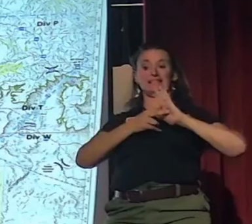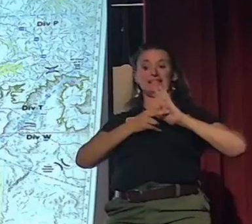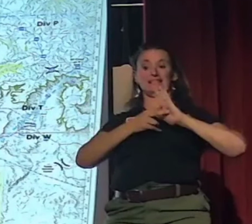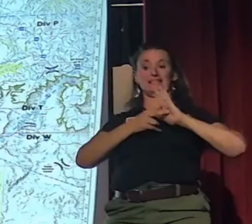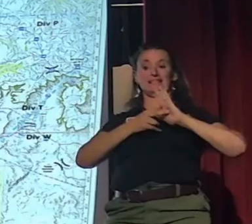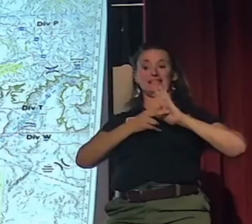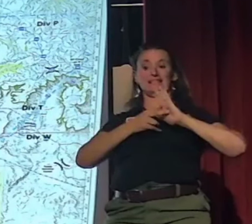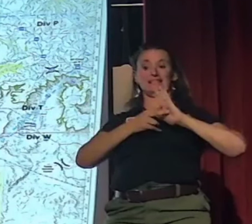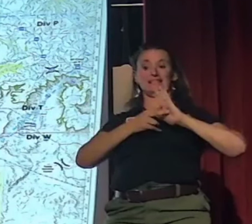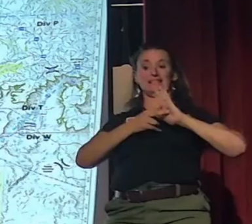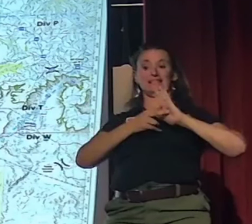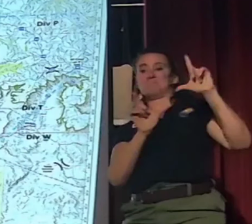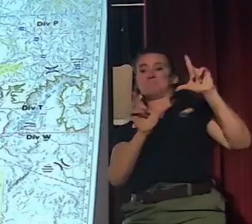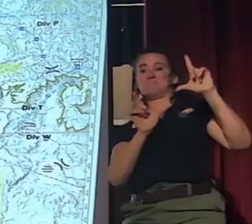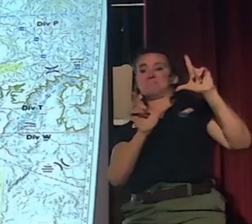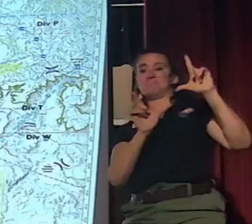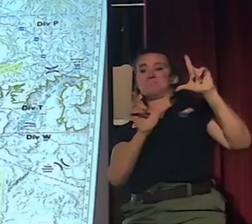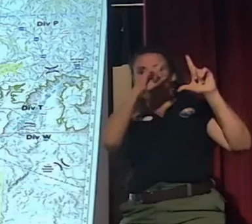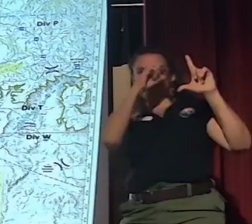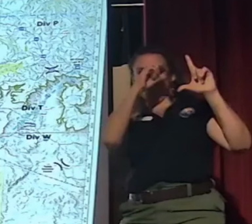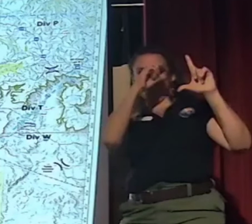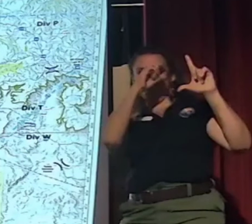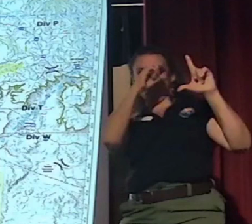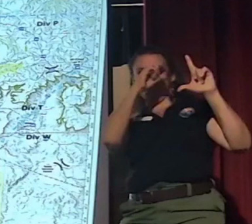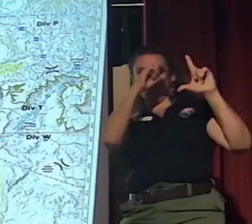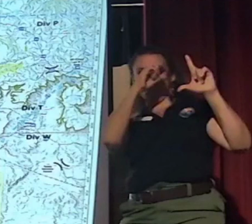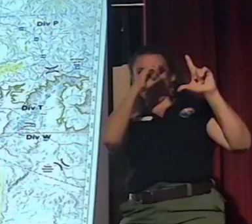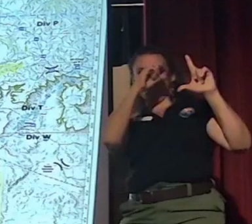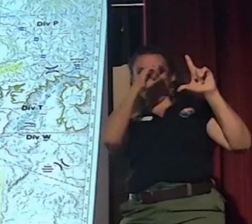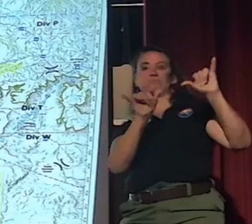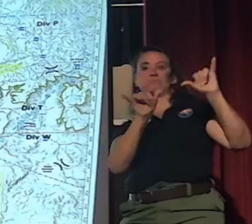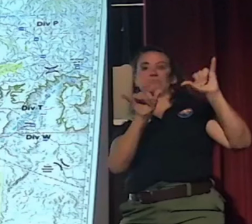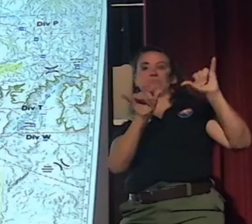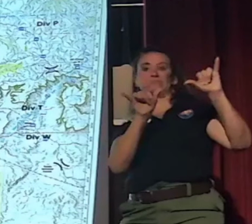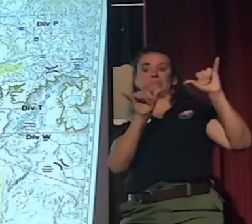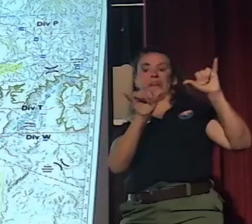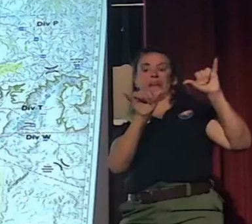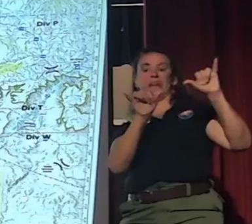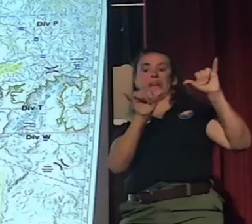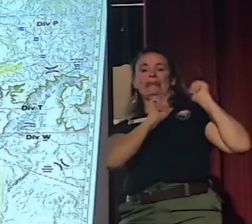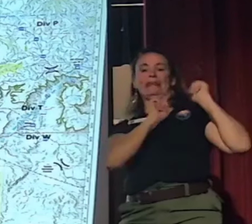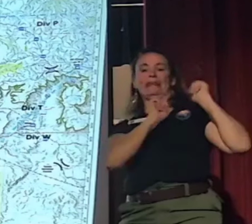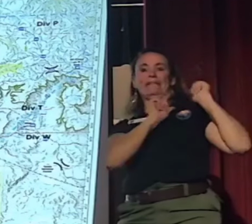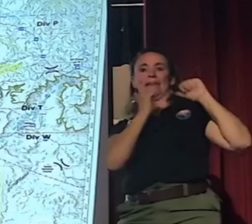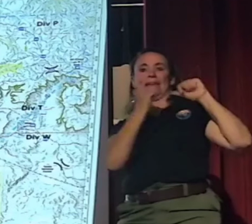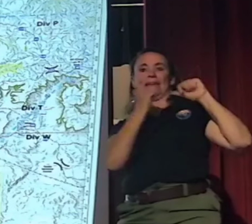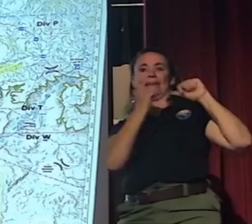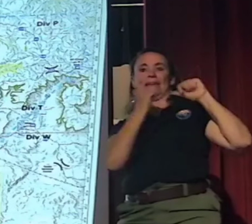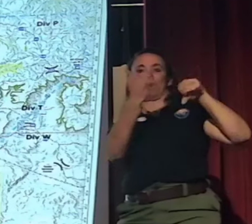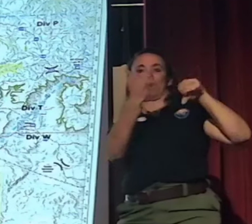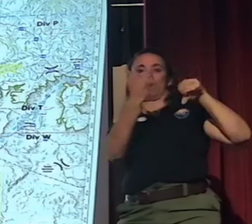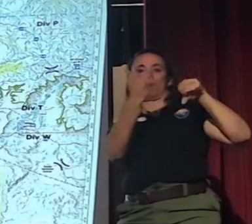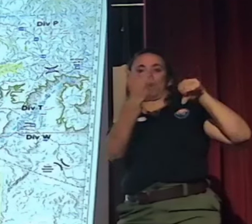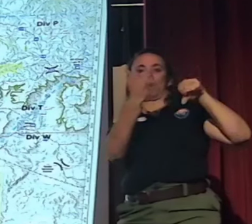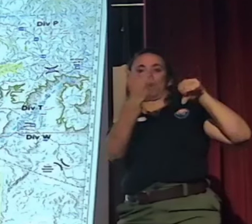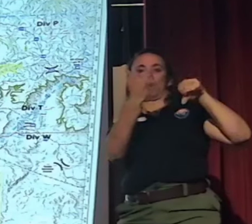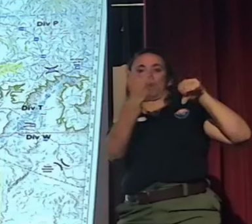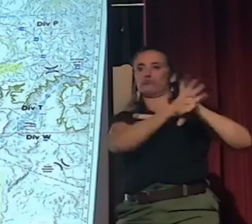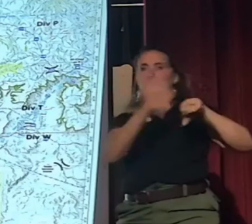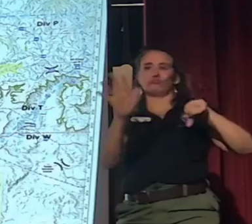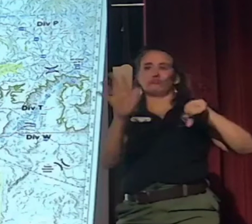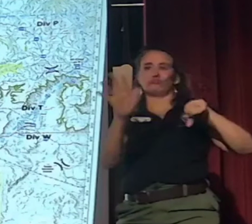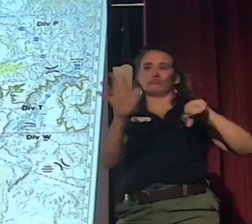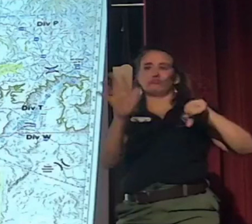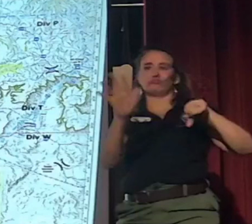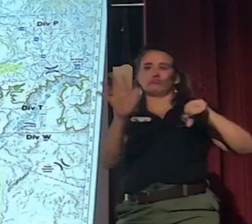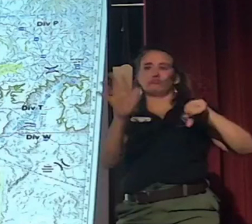can safely walk away from, where we know that that fire is not going to escape that control feature. Currently, we're at